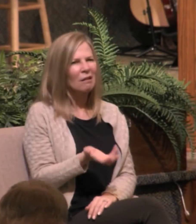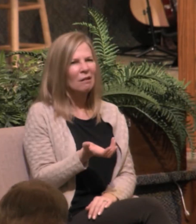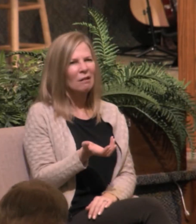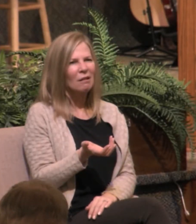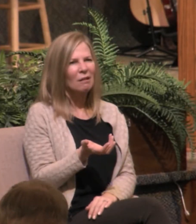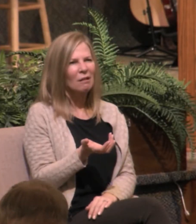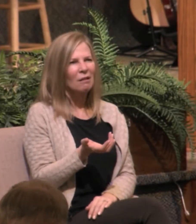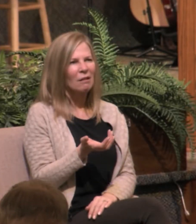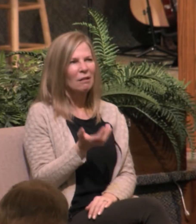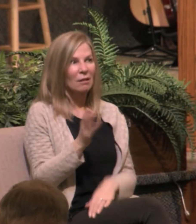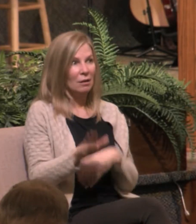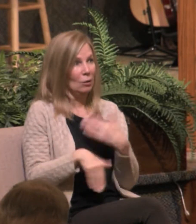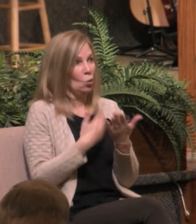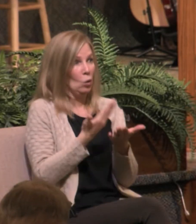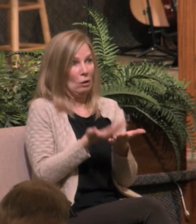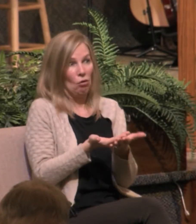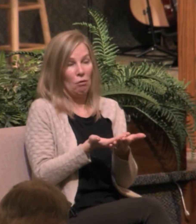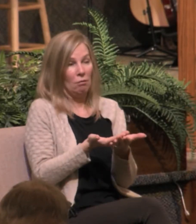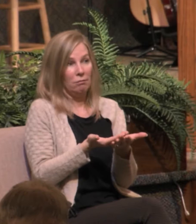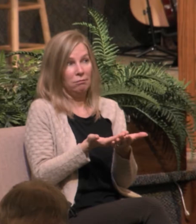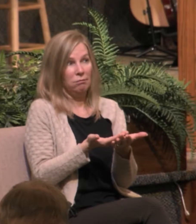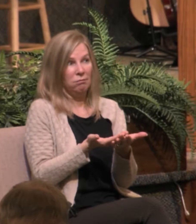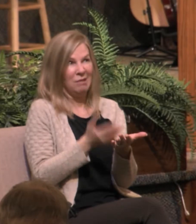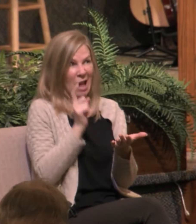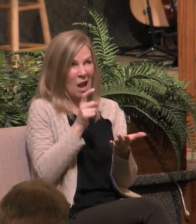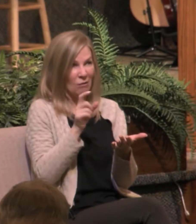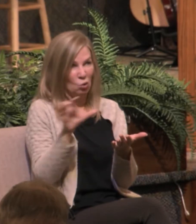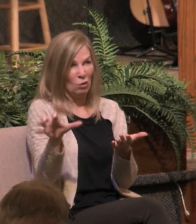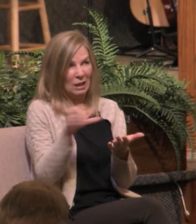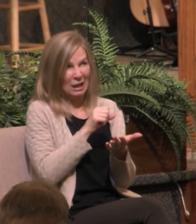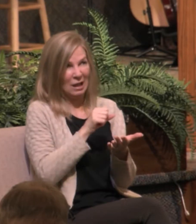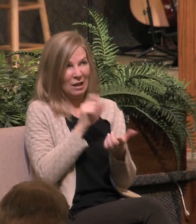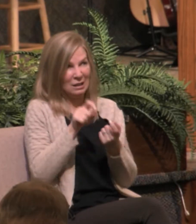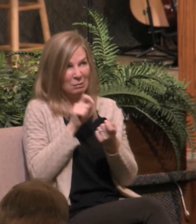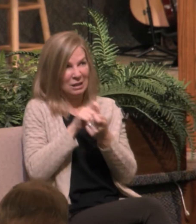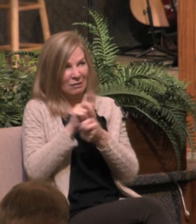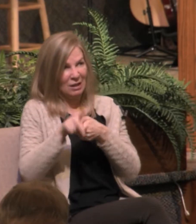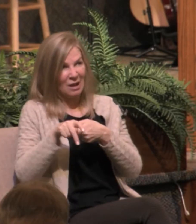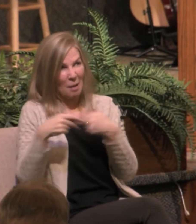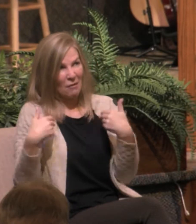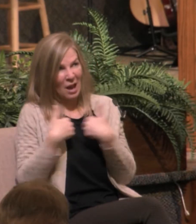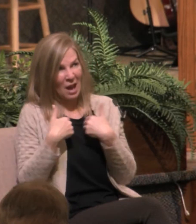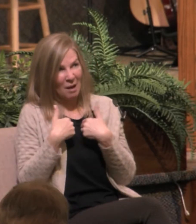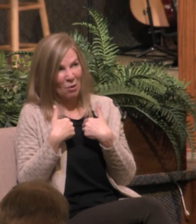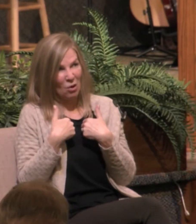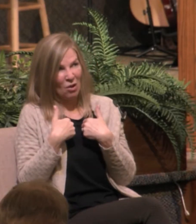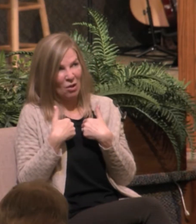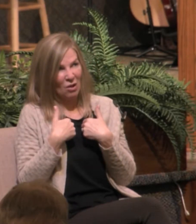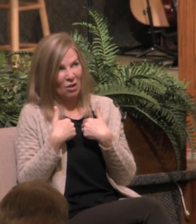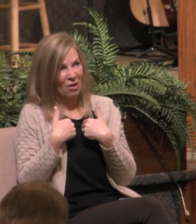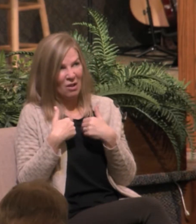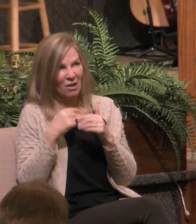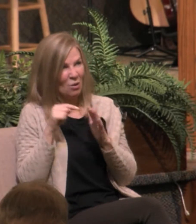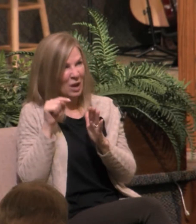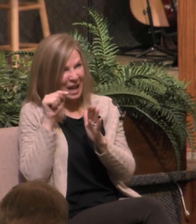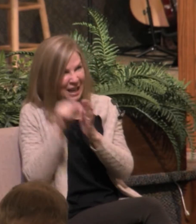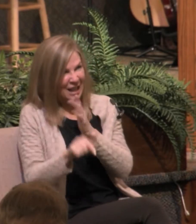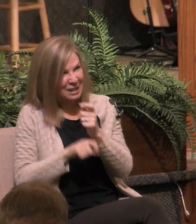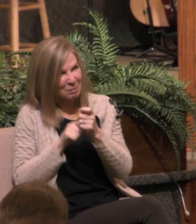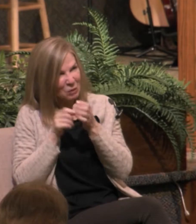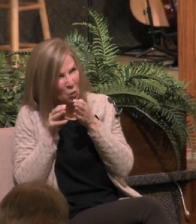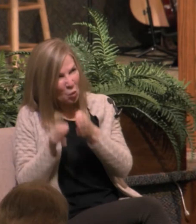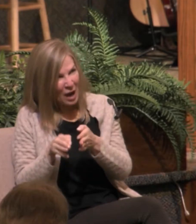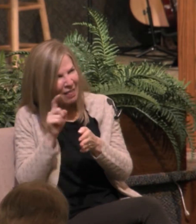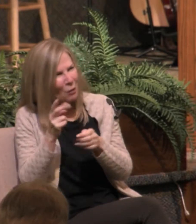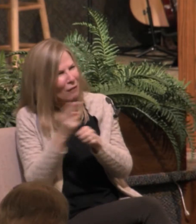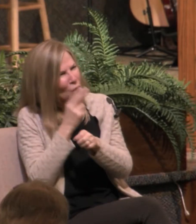We all have to get a certain type of animal. And yeah, we're going to eat it, but we got to kill it a certain way. And then we've got